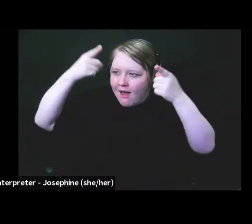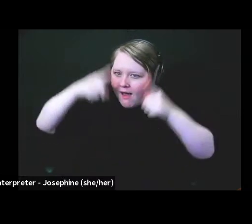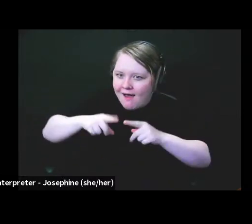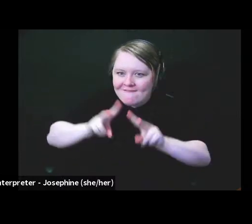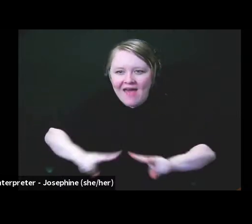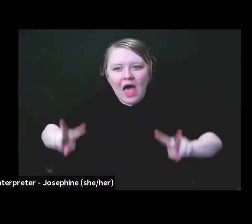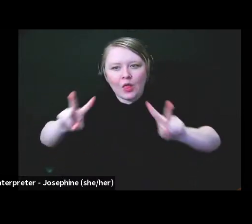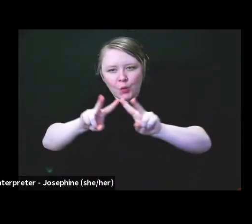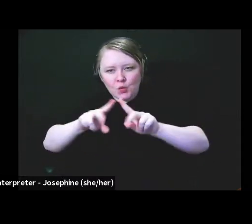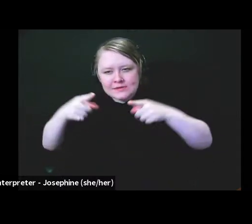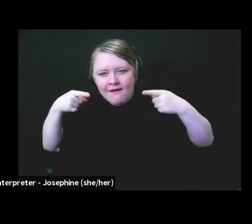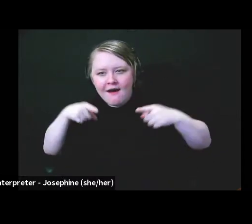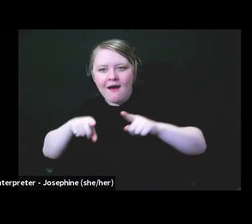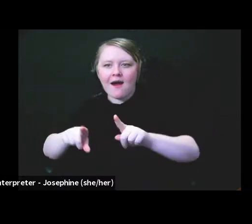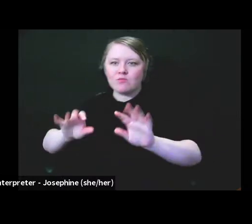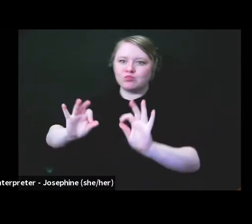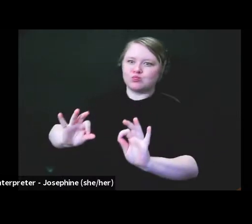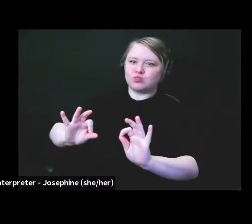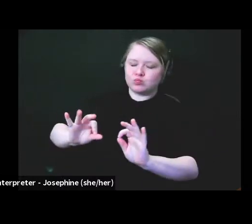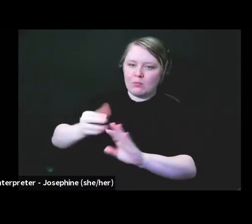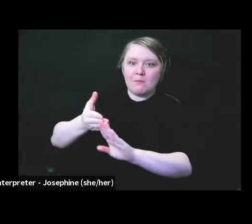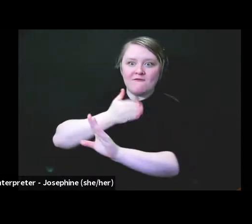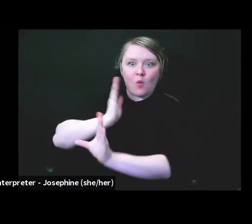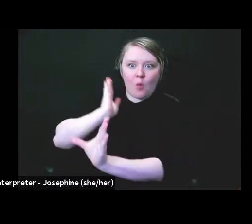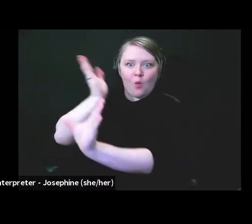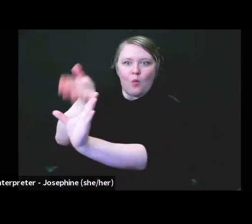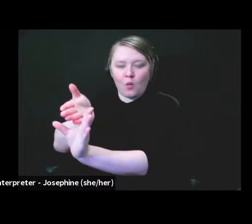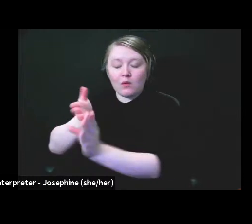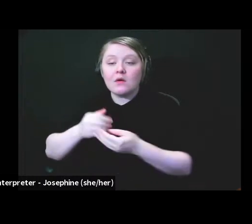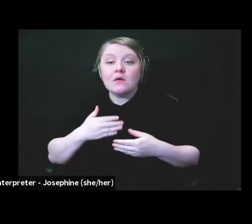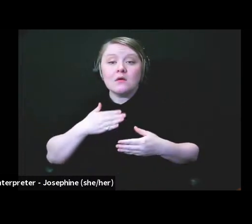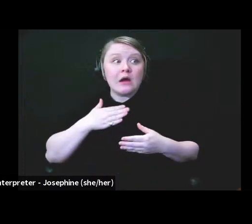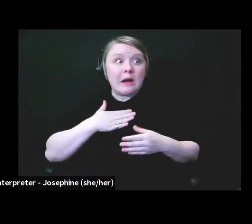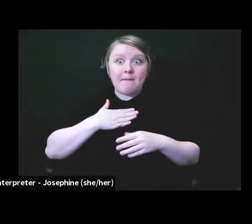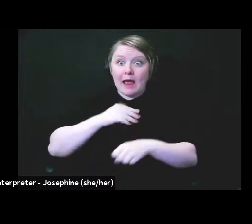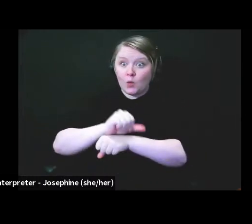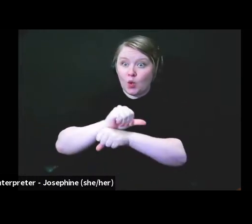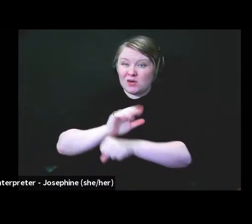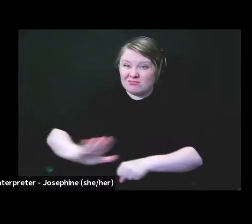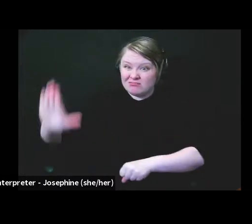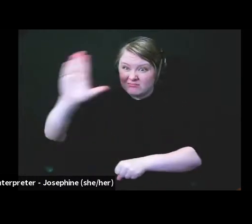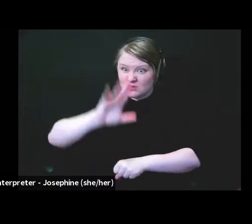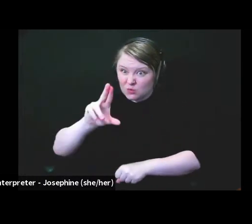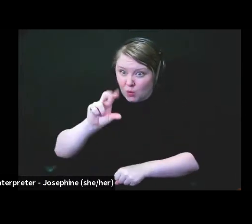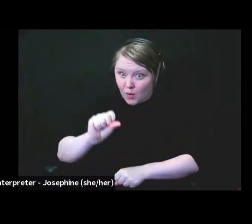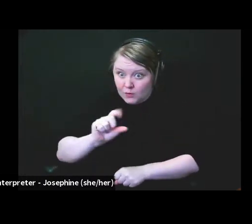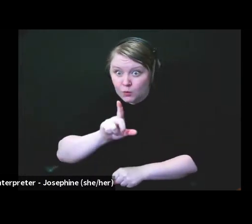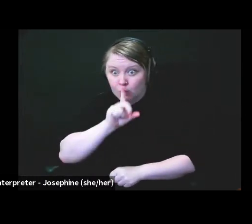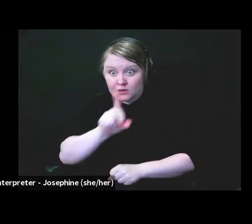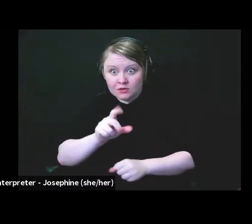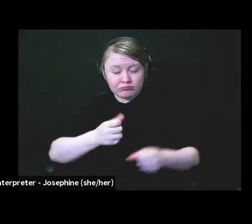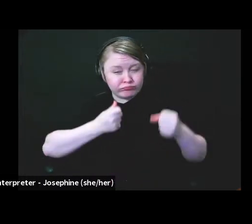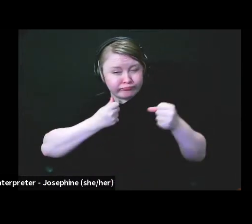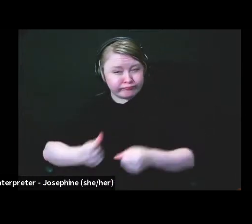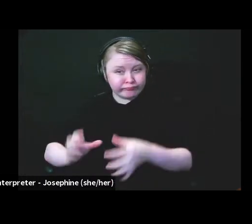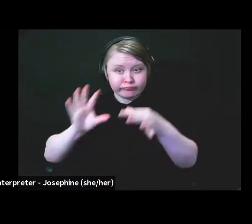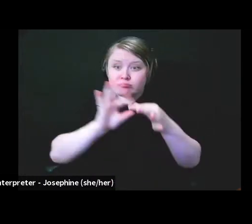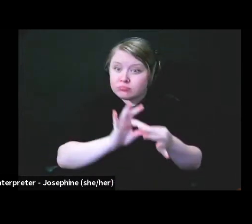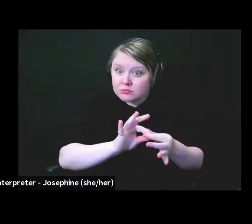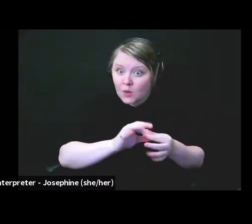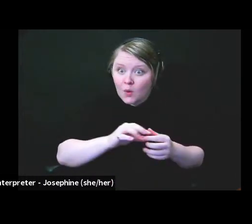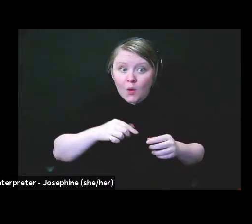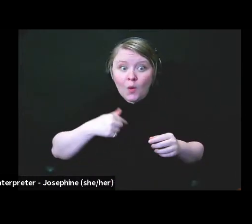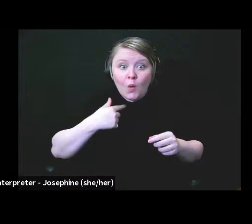work that I do with groups across the country is super tied to, we actually can't